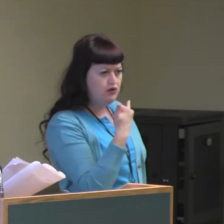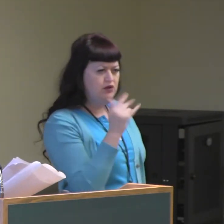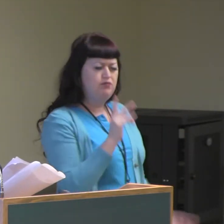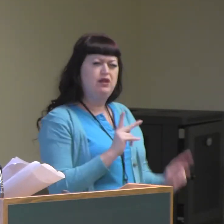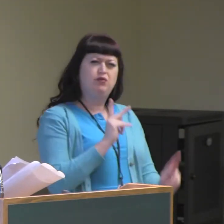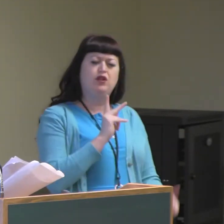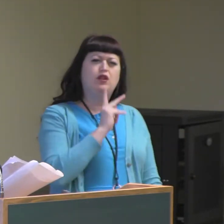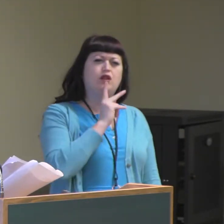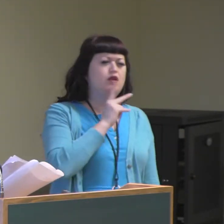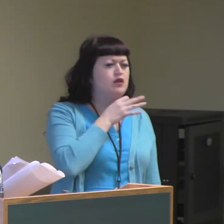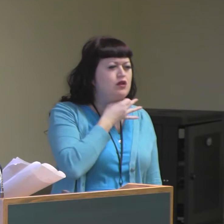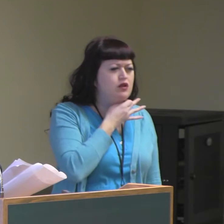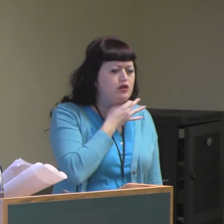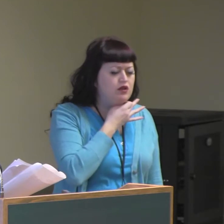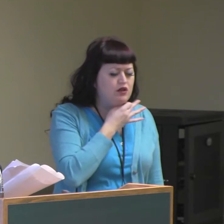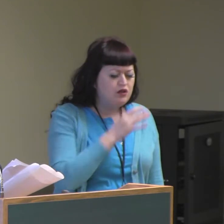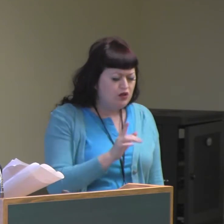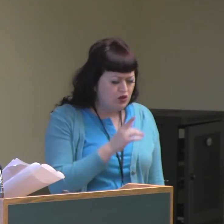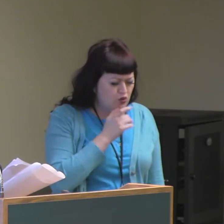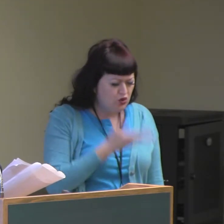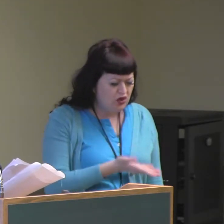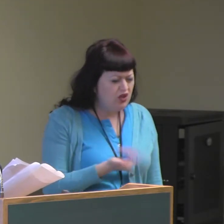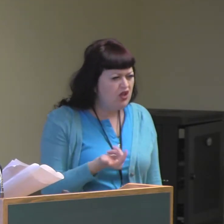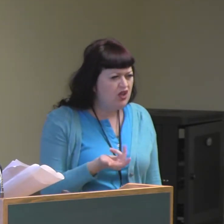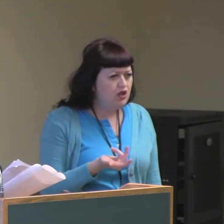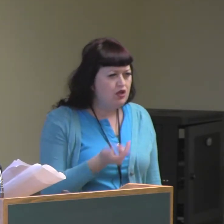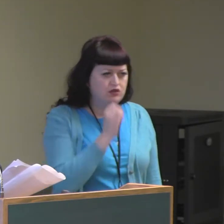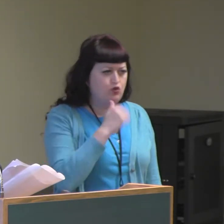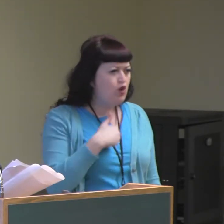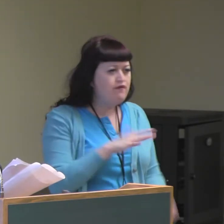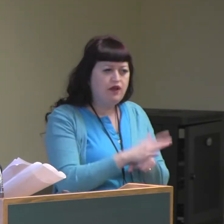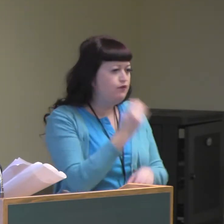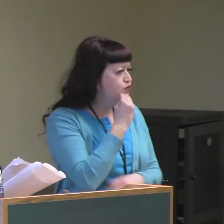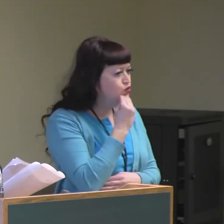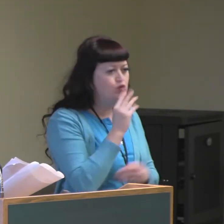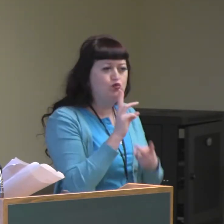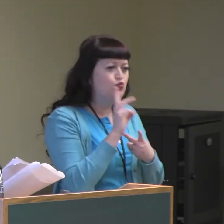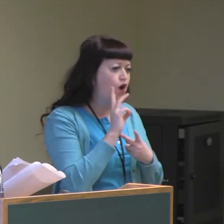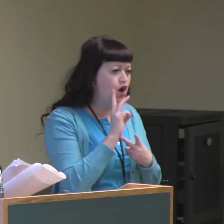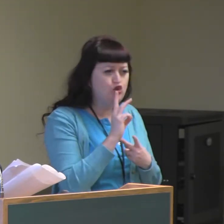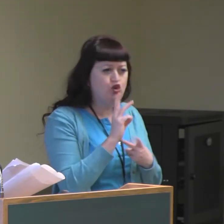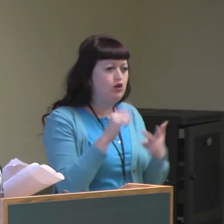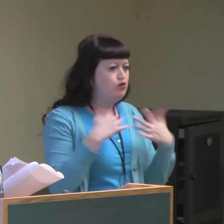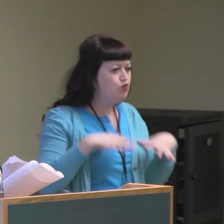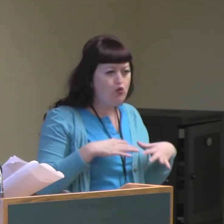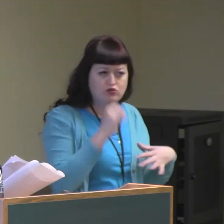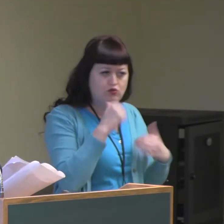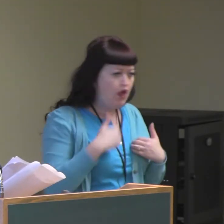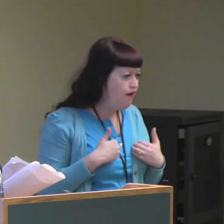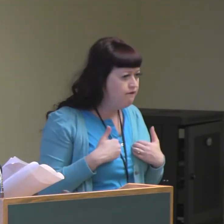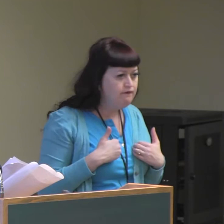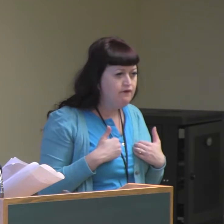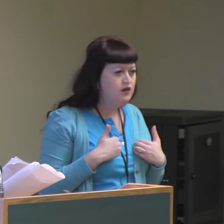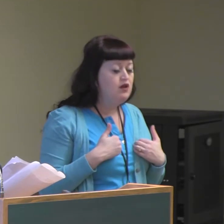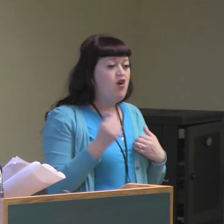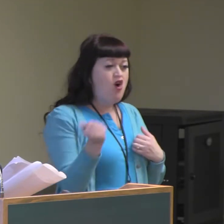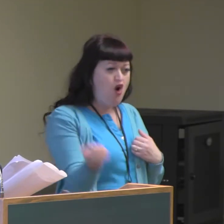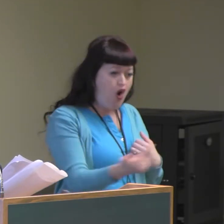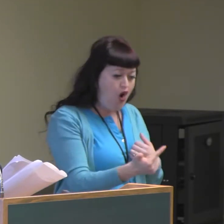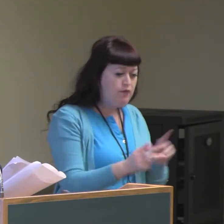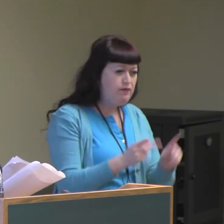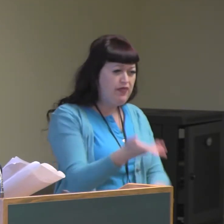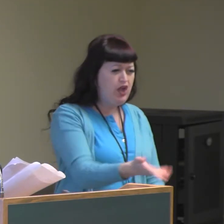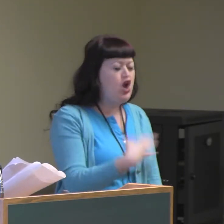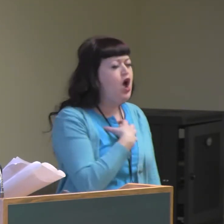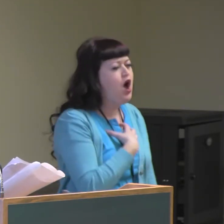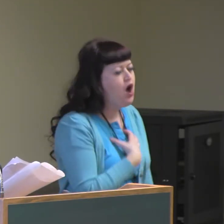wondering where he was. We don't have enough food, water, or extra clothes. Everybody was hungry. It